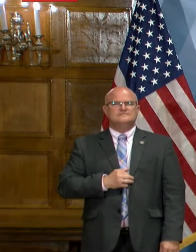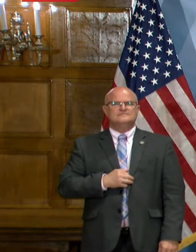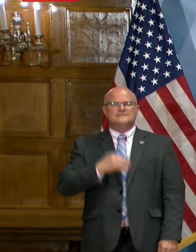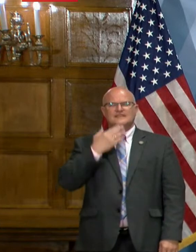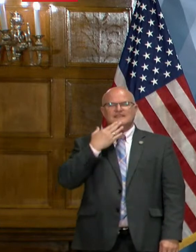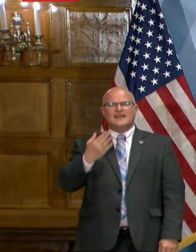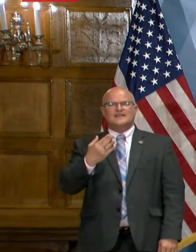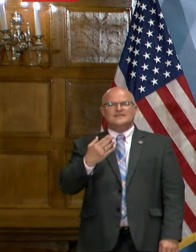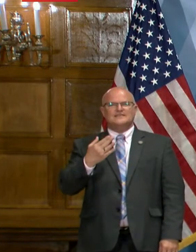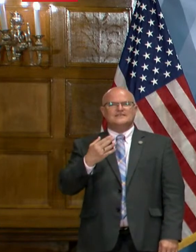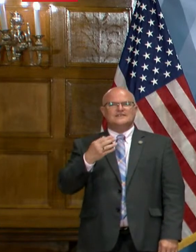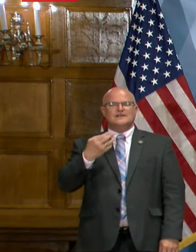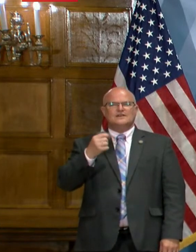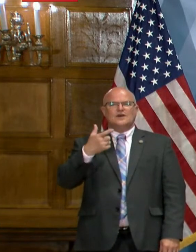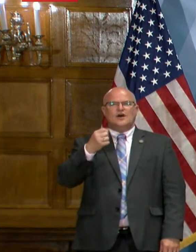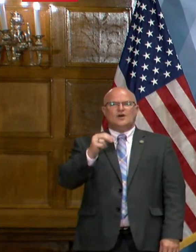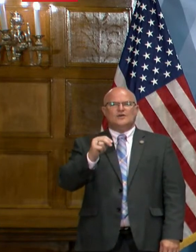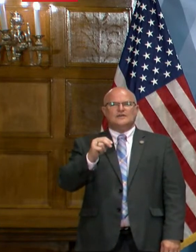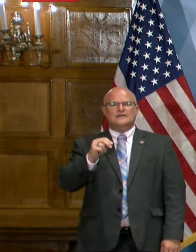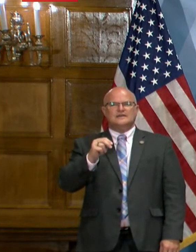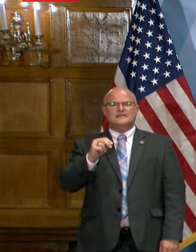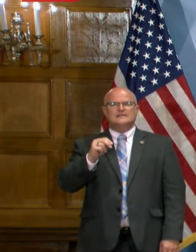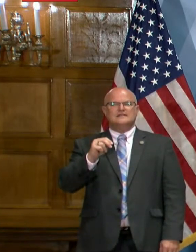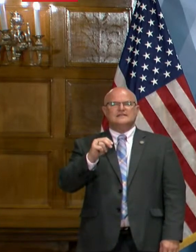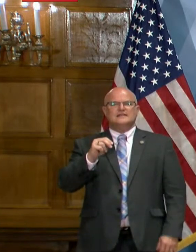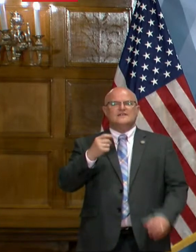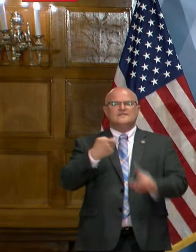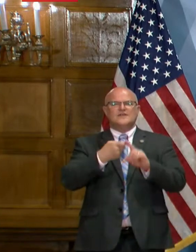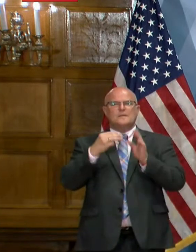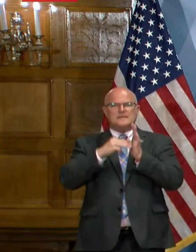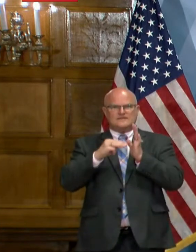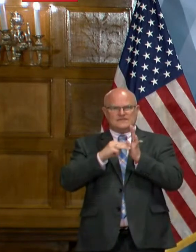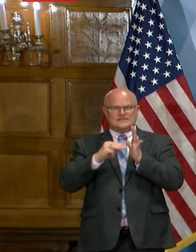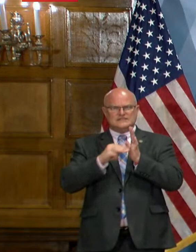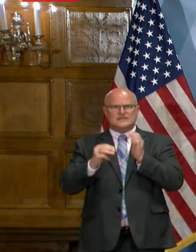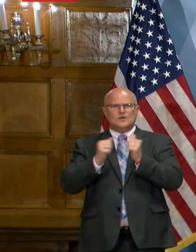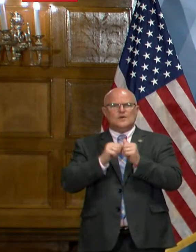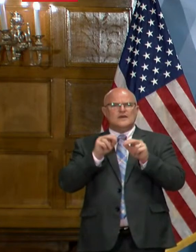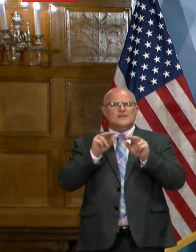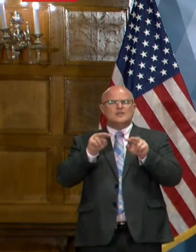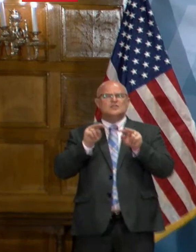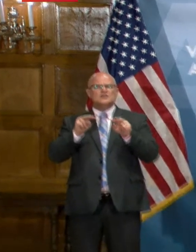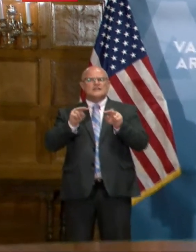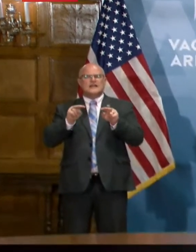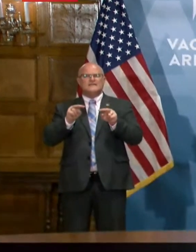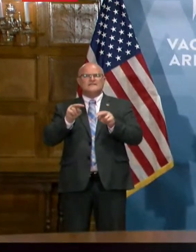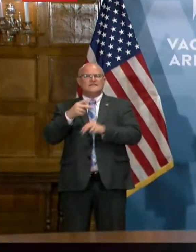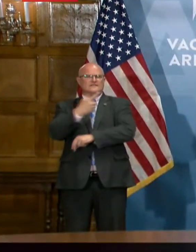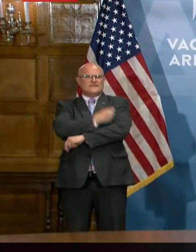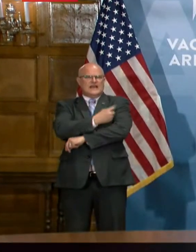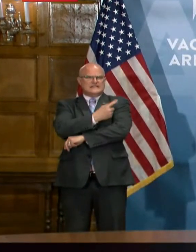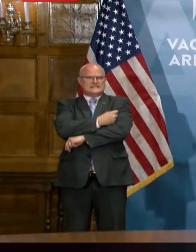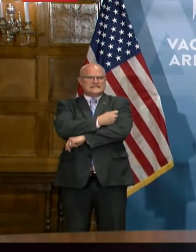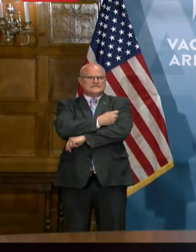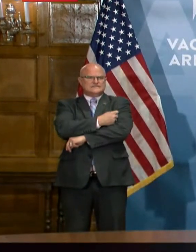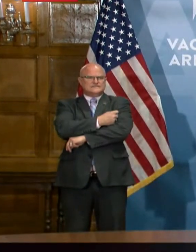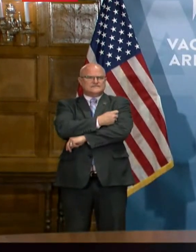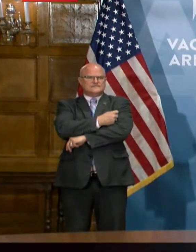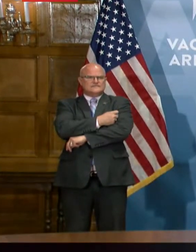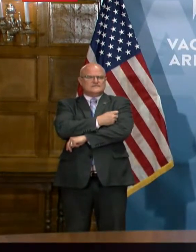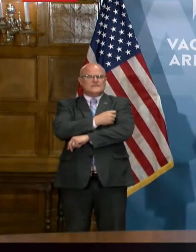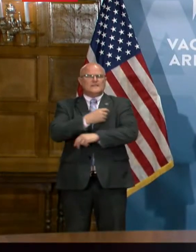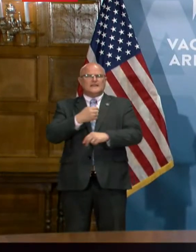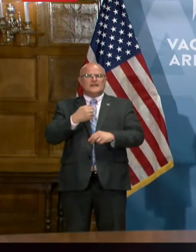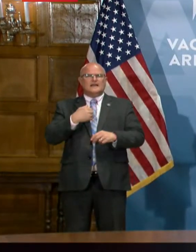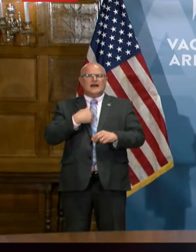Thank you. It's Priscilla Hogan with WMC Action News 5 out of Memphis. With a low demand for the vaccine, and you'll have to excuse, I'm in